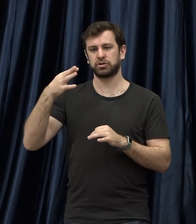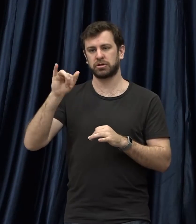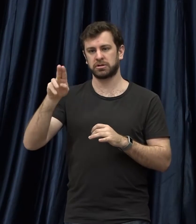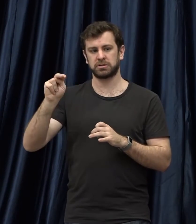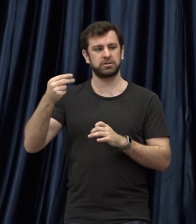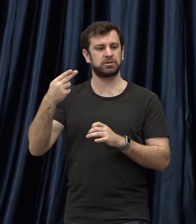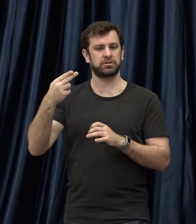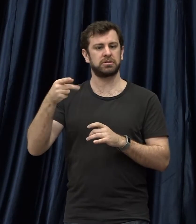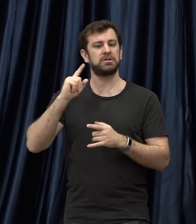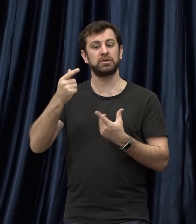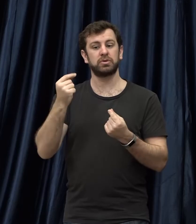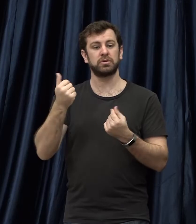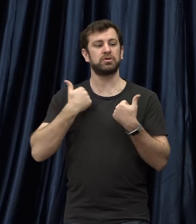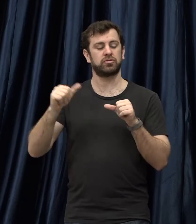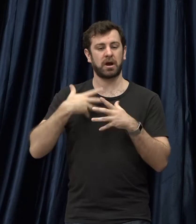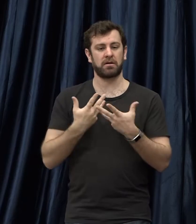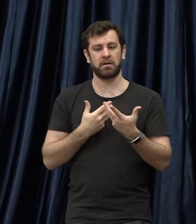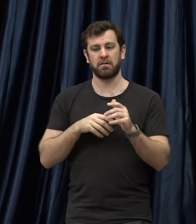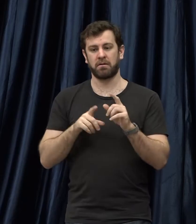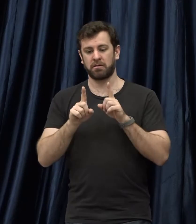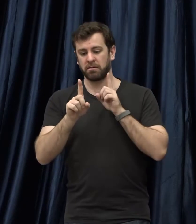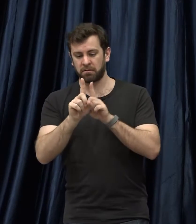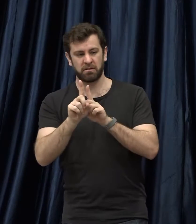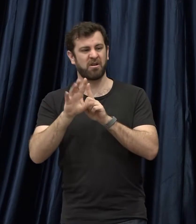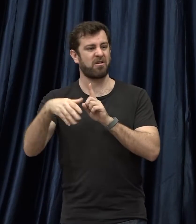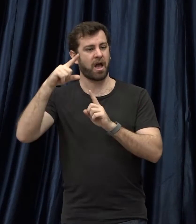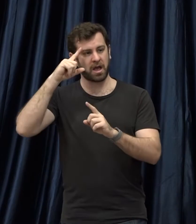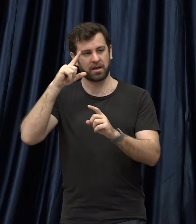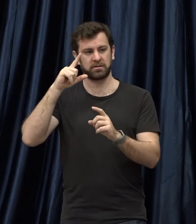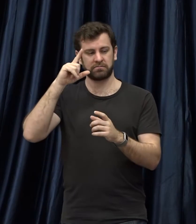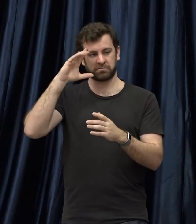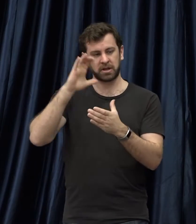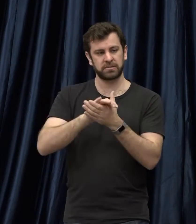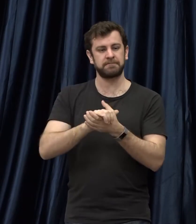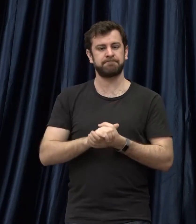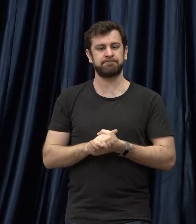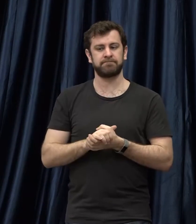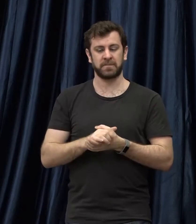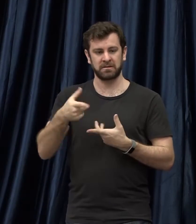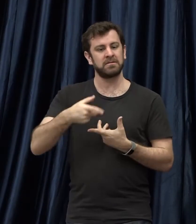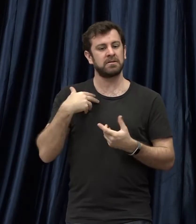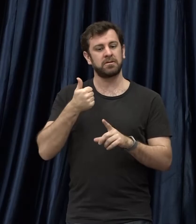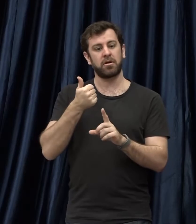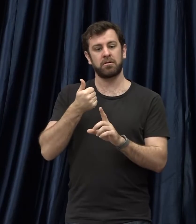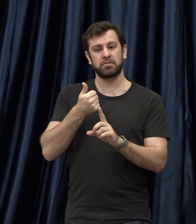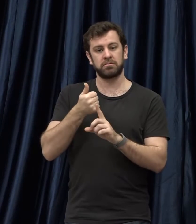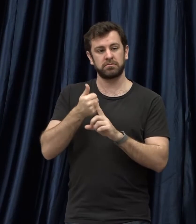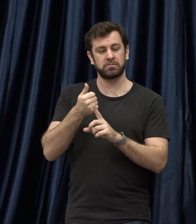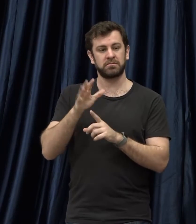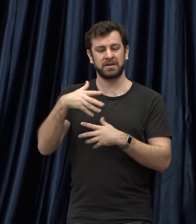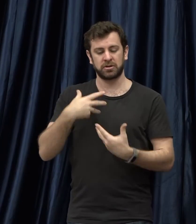trying to shield her husband, who was in a wheelchair. She was trying to shield her nephew,